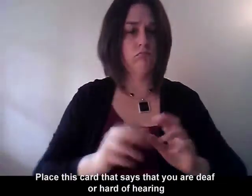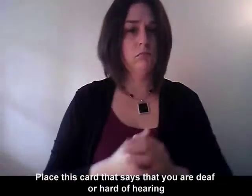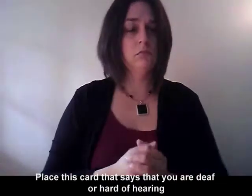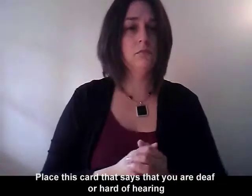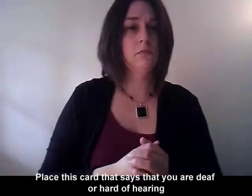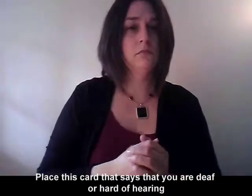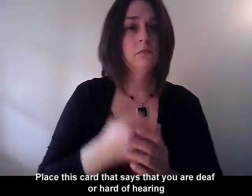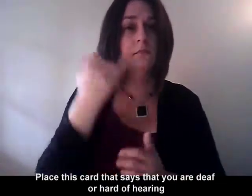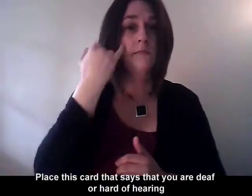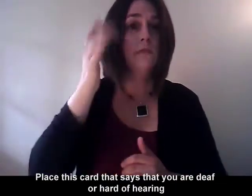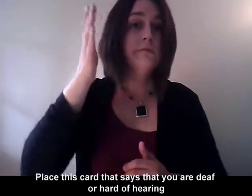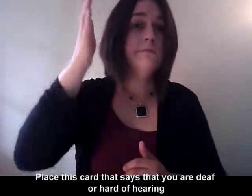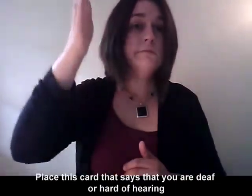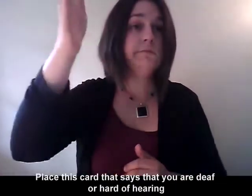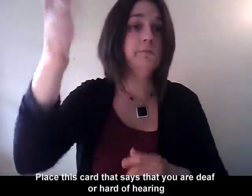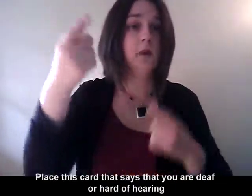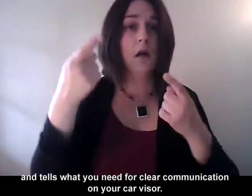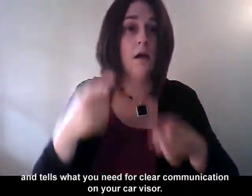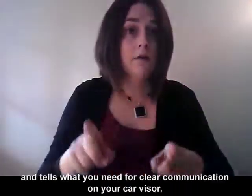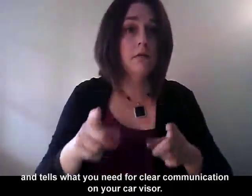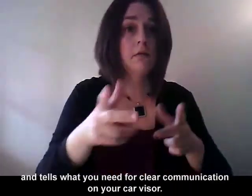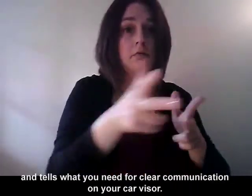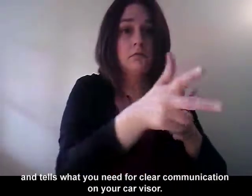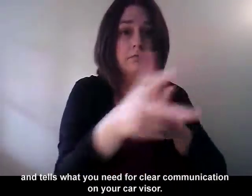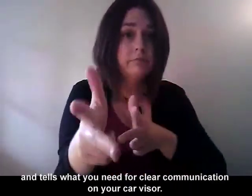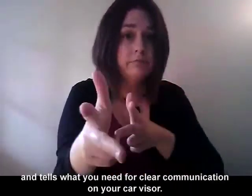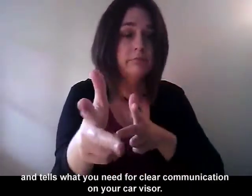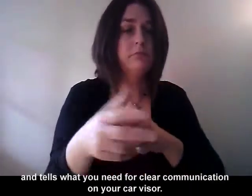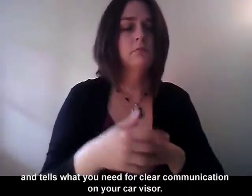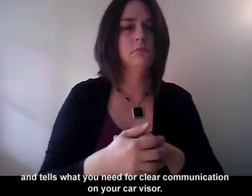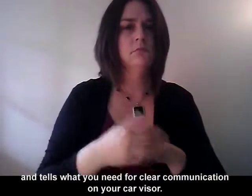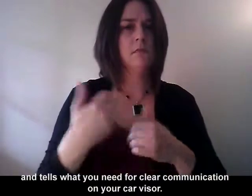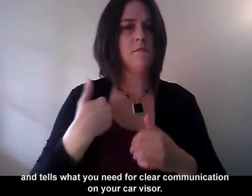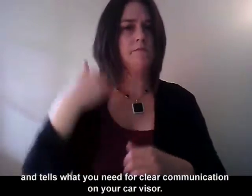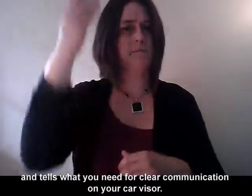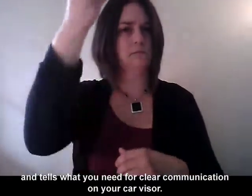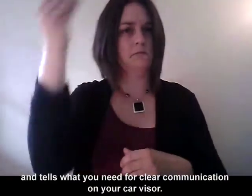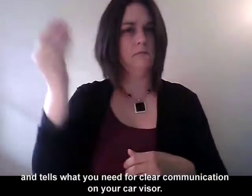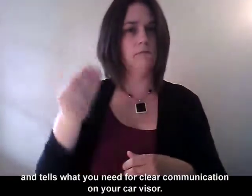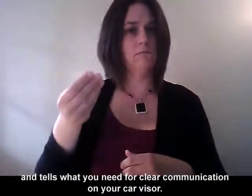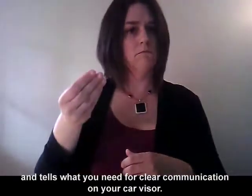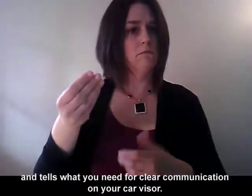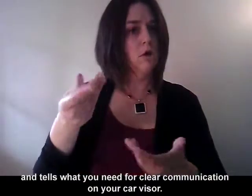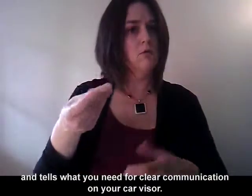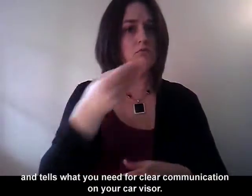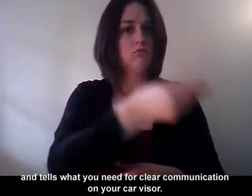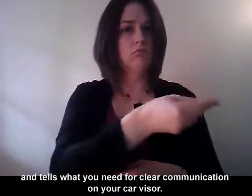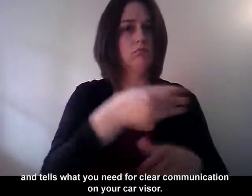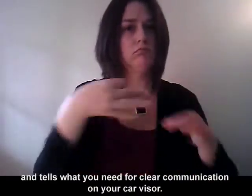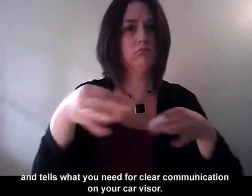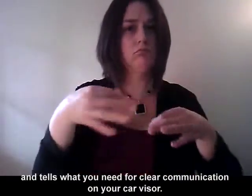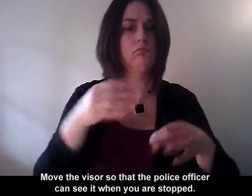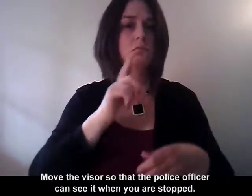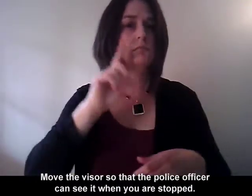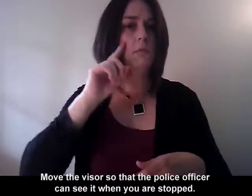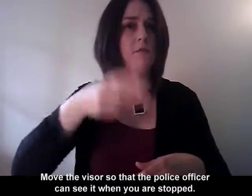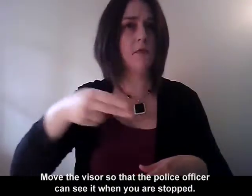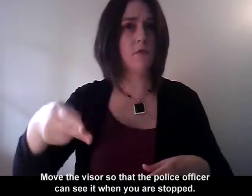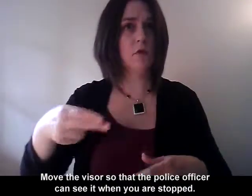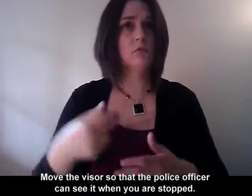Place this card that says that you are deaf or hard of hearing and tells what you need for clear communication on your car visor.